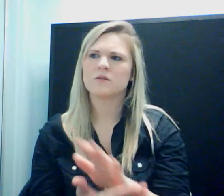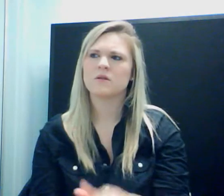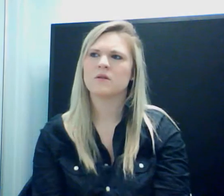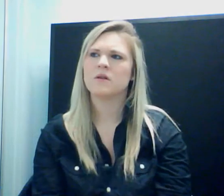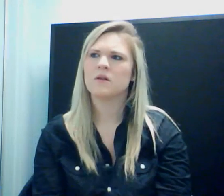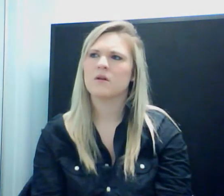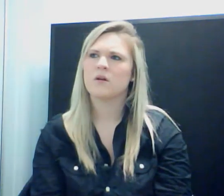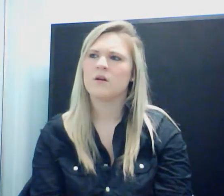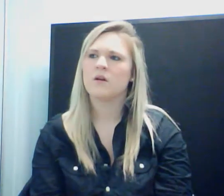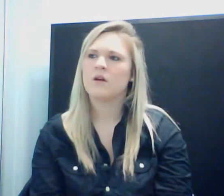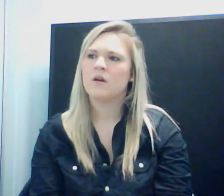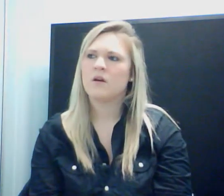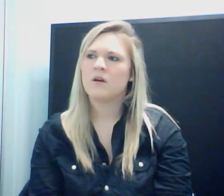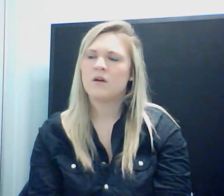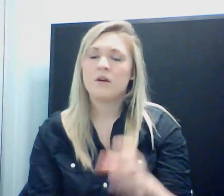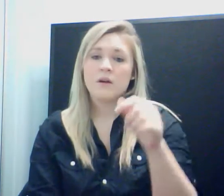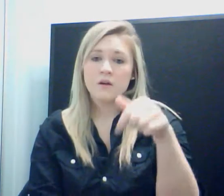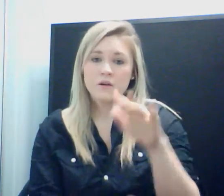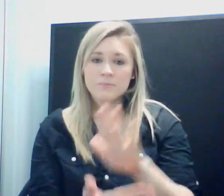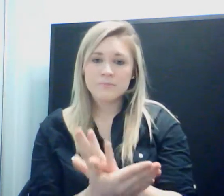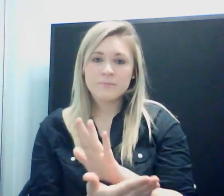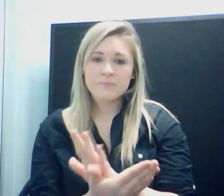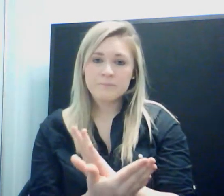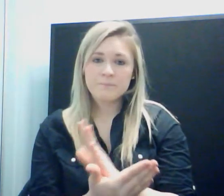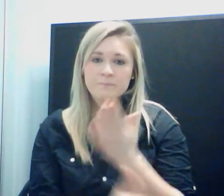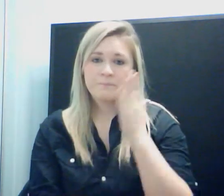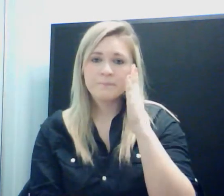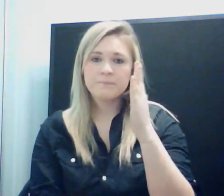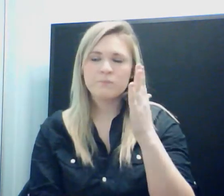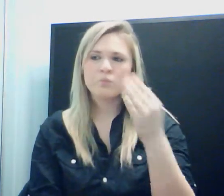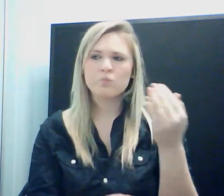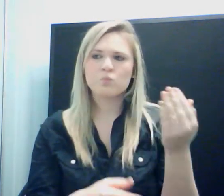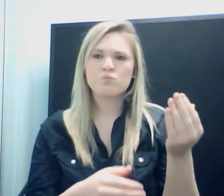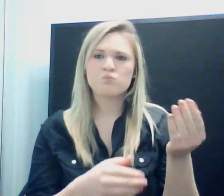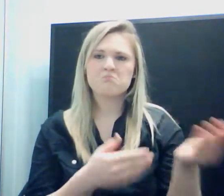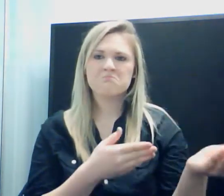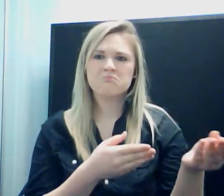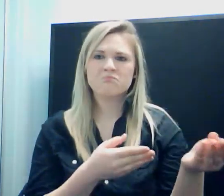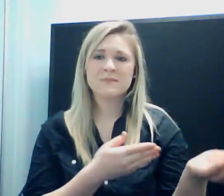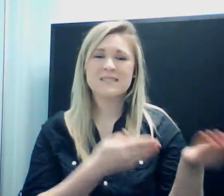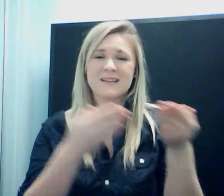Okay. On this sheet, we will take this sheet to the seller.